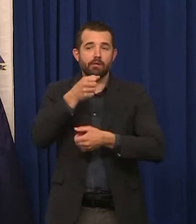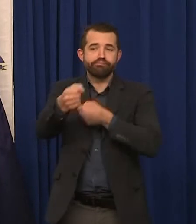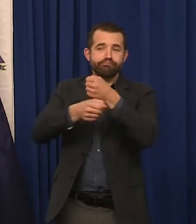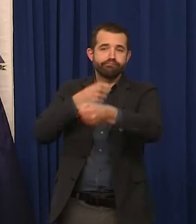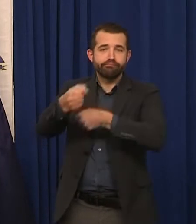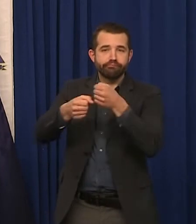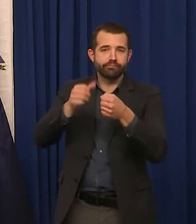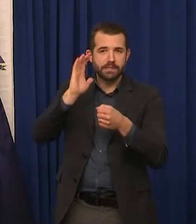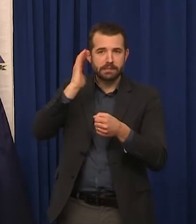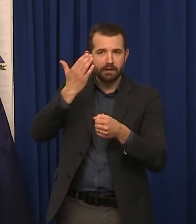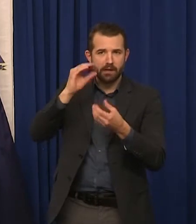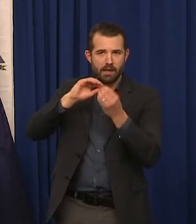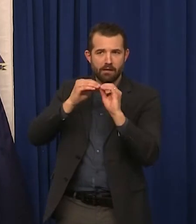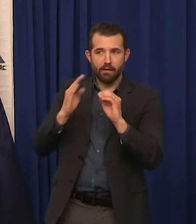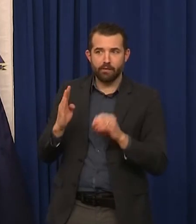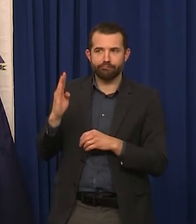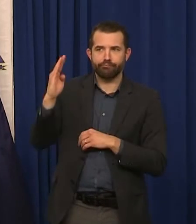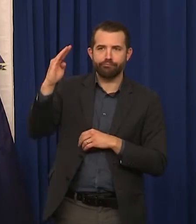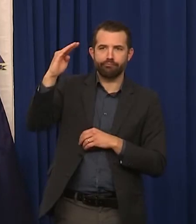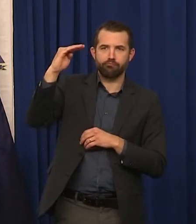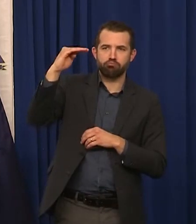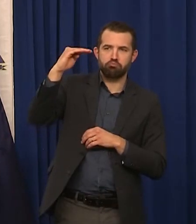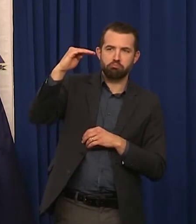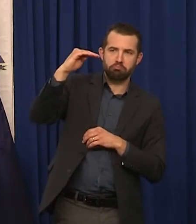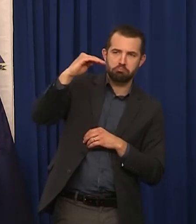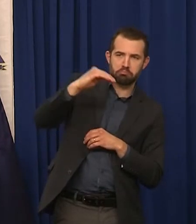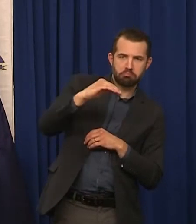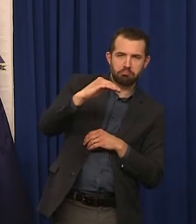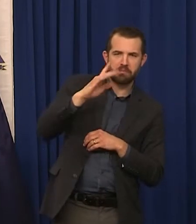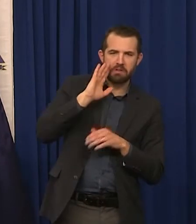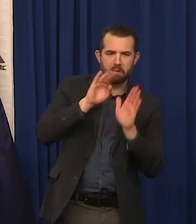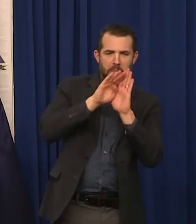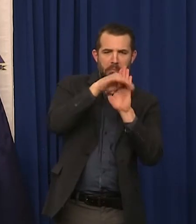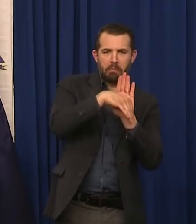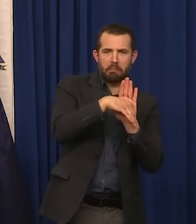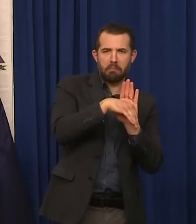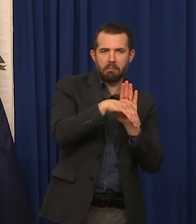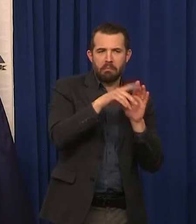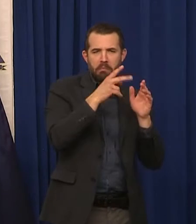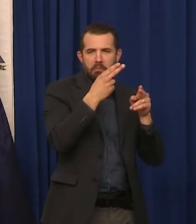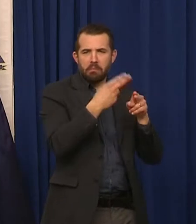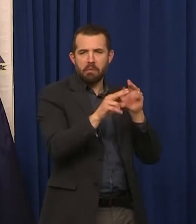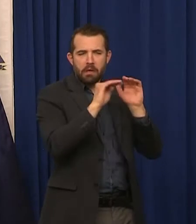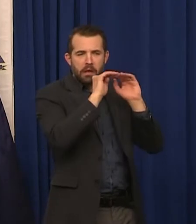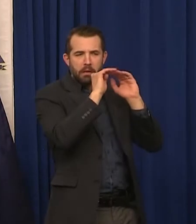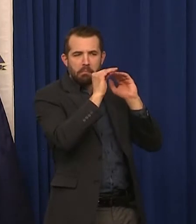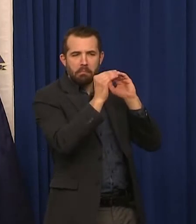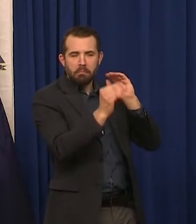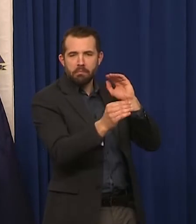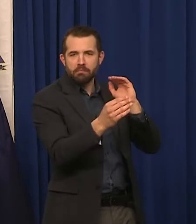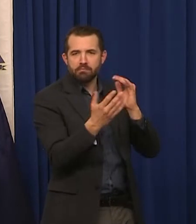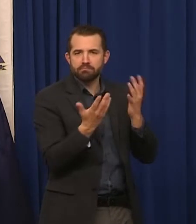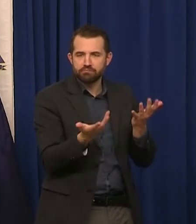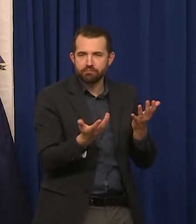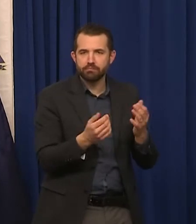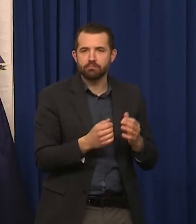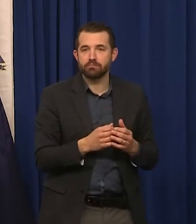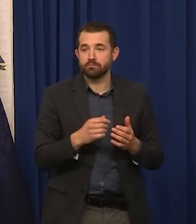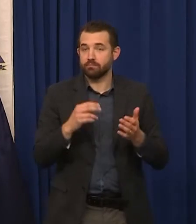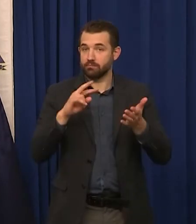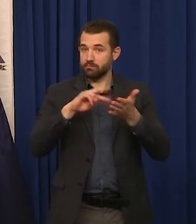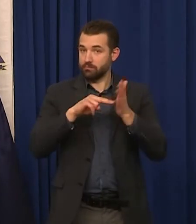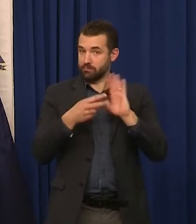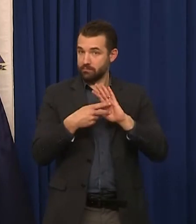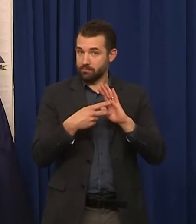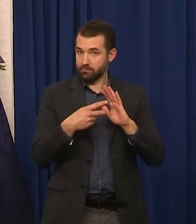of hospitalizations has come down a bit, but it is at something of a plateau. And a plateau does not mean things are getting